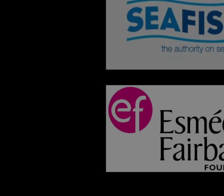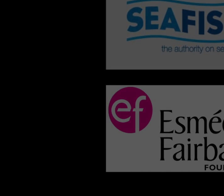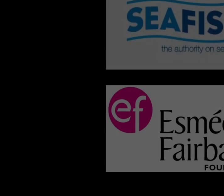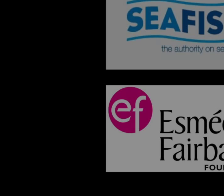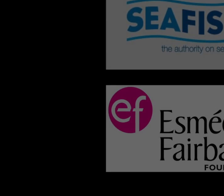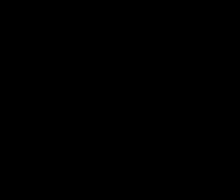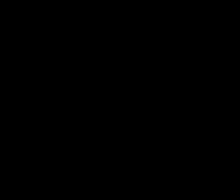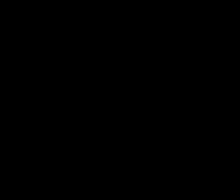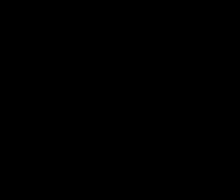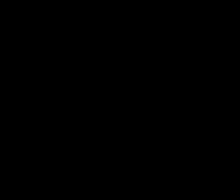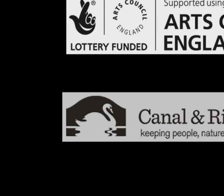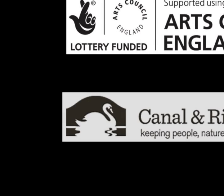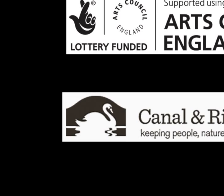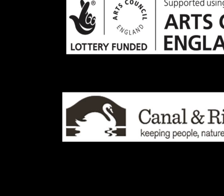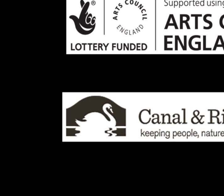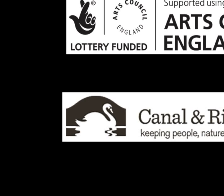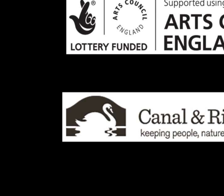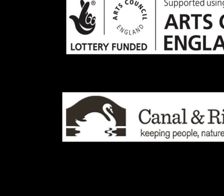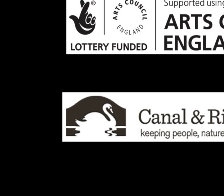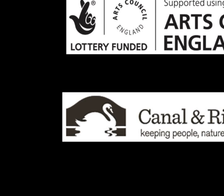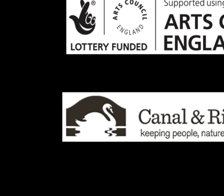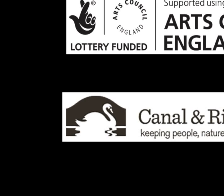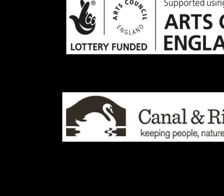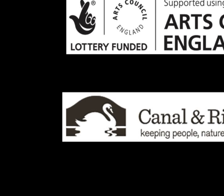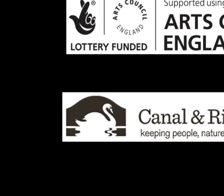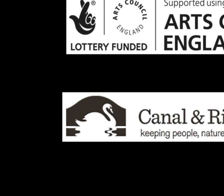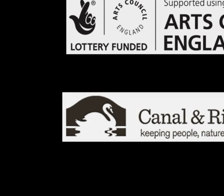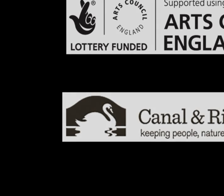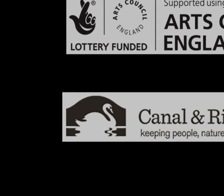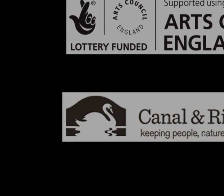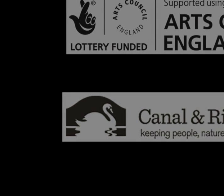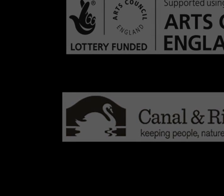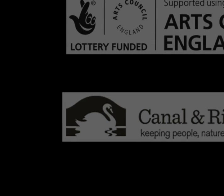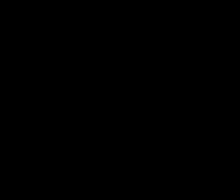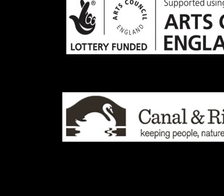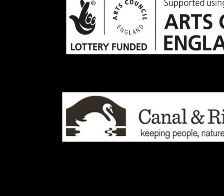will she do when Thank you.